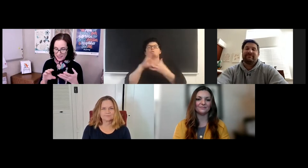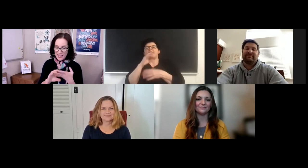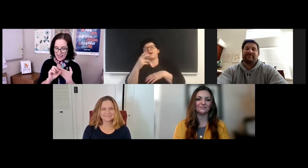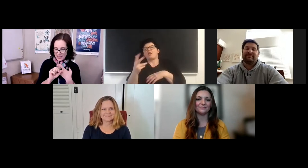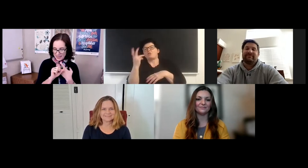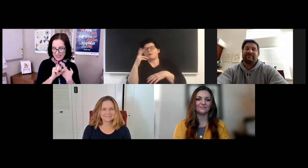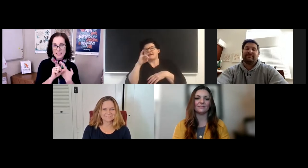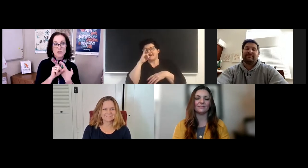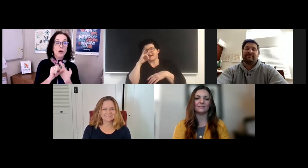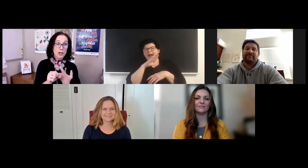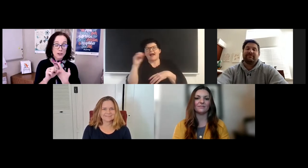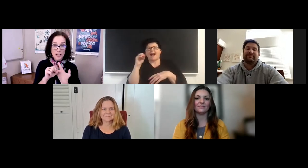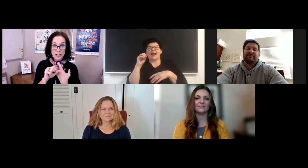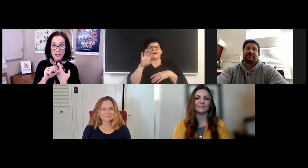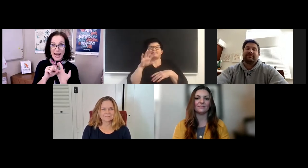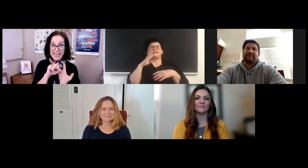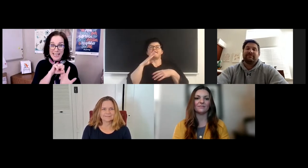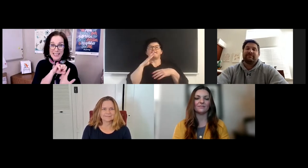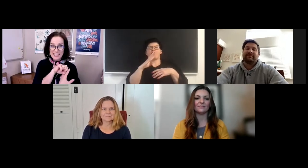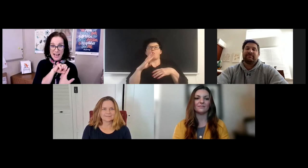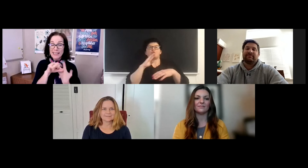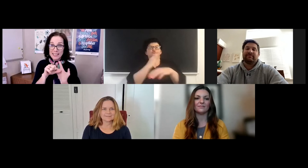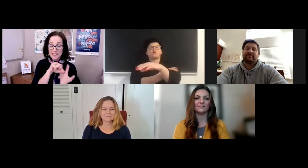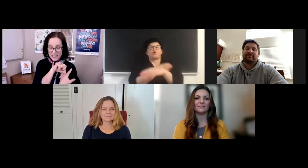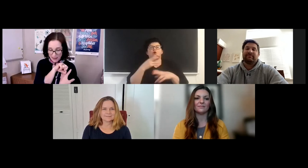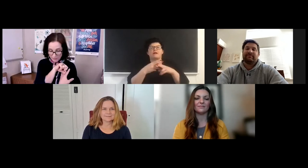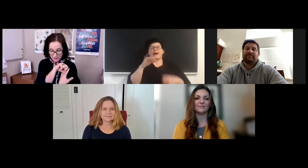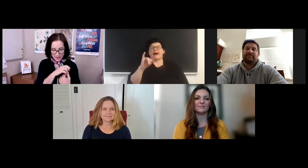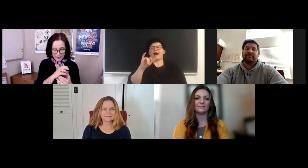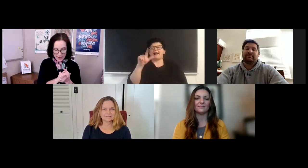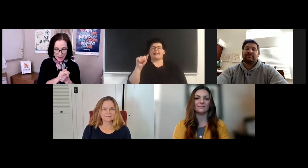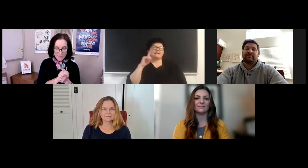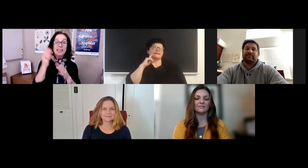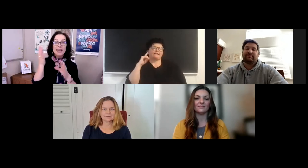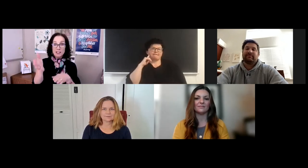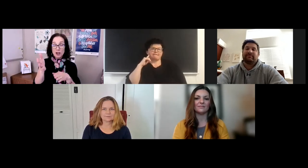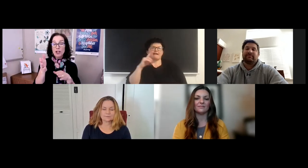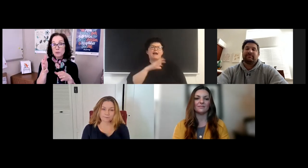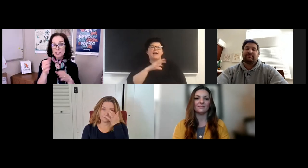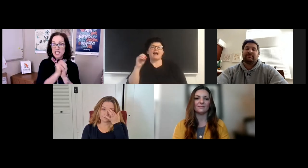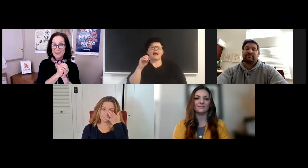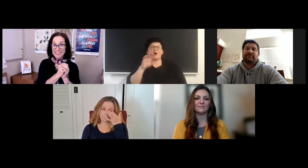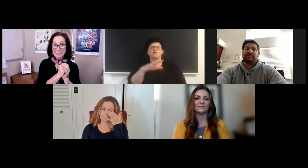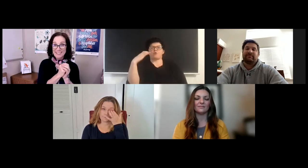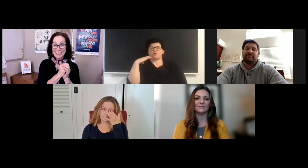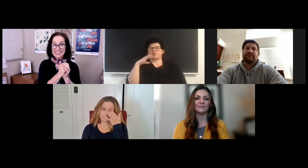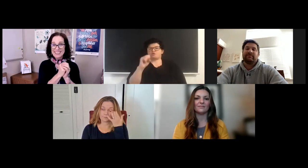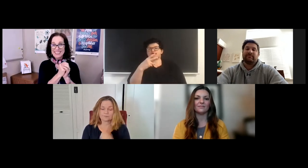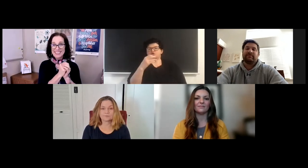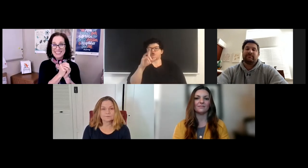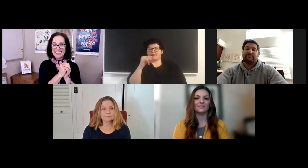3 kids, and his 4-year-old daughter, Isla, is deaf. Your coach was Shelley,